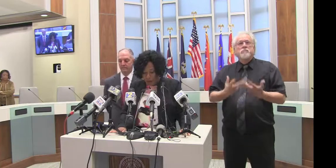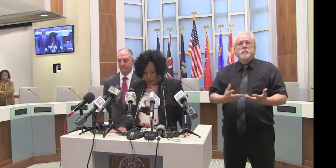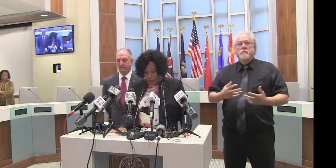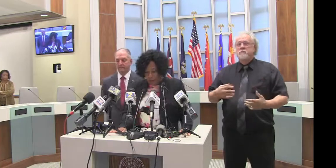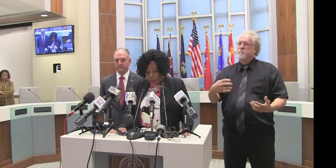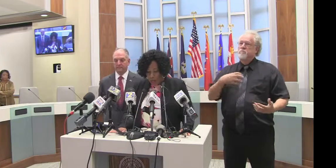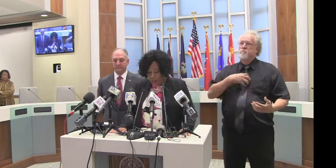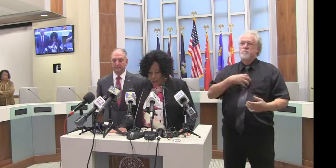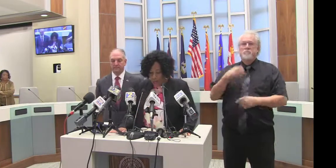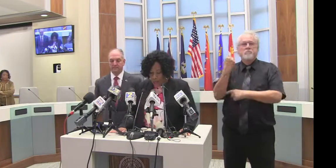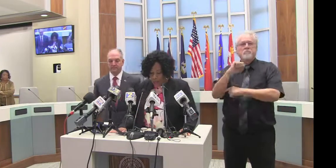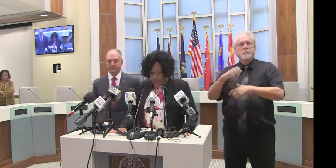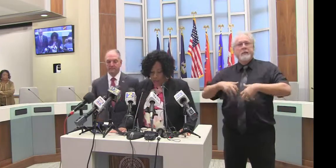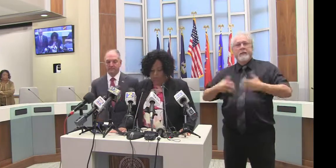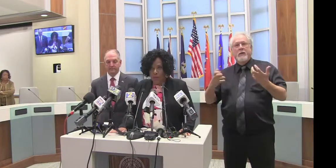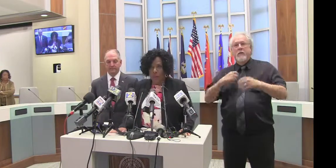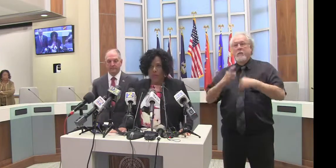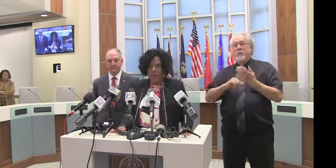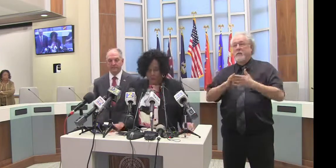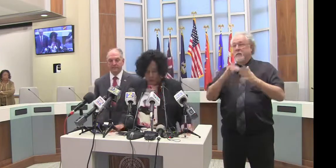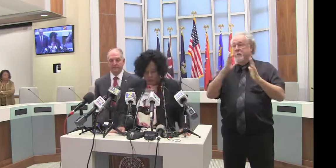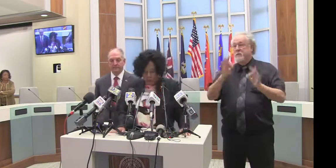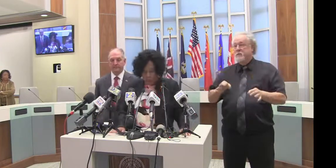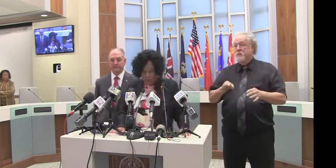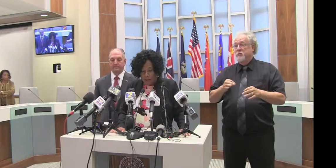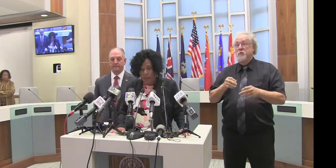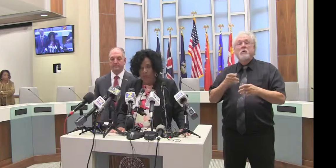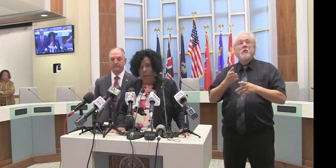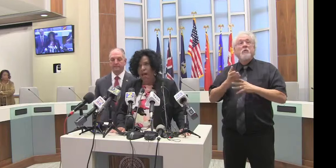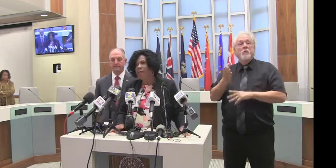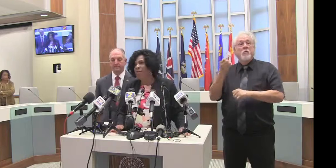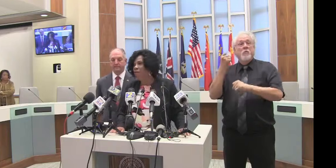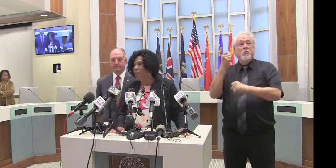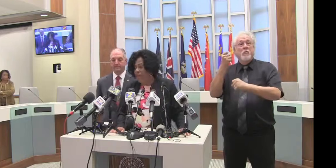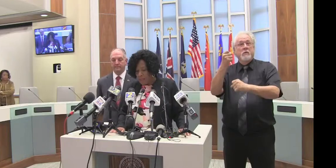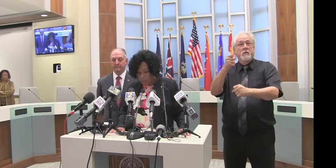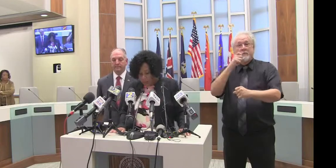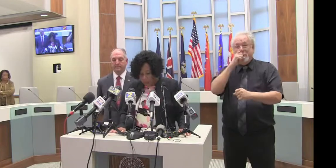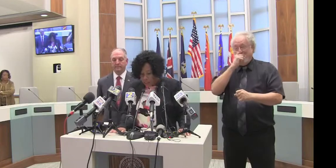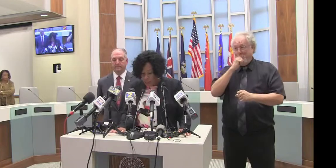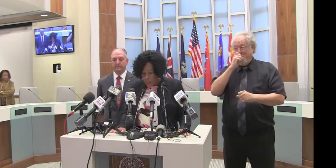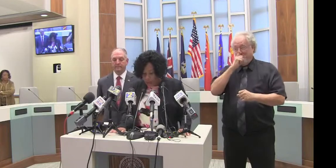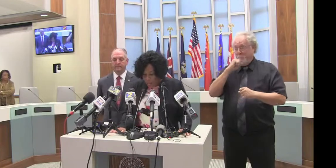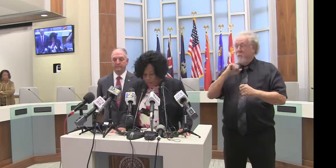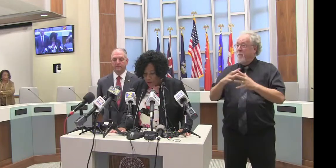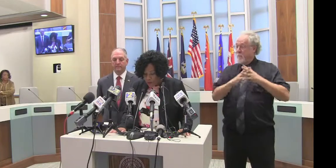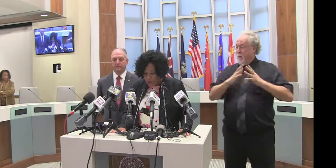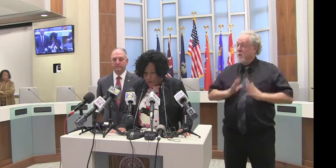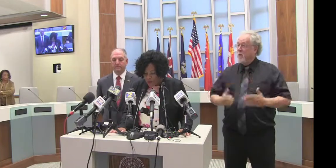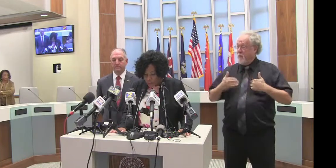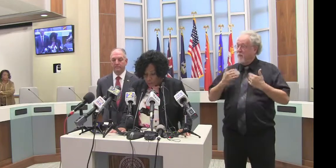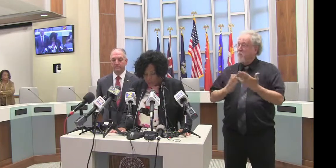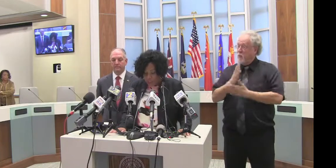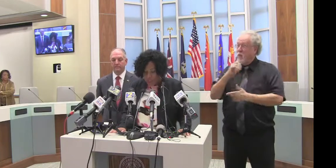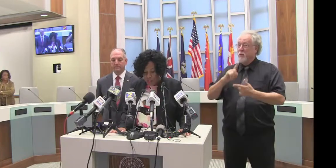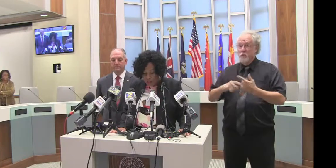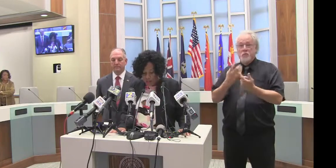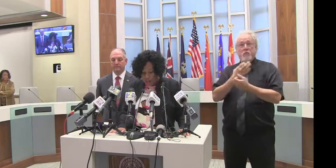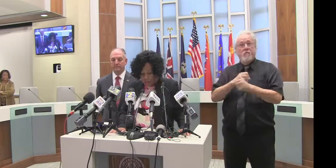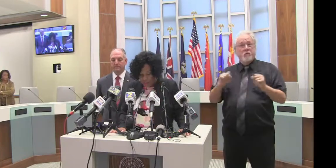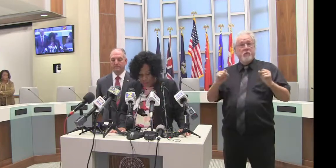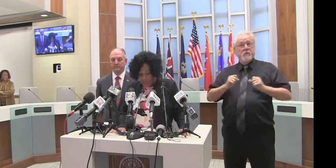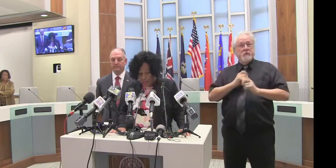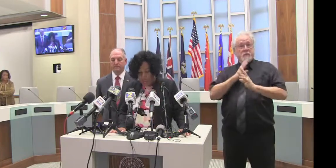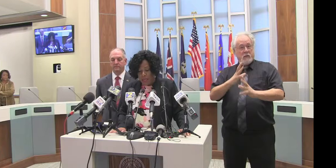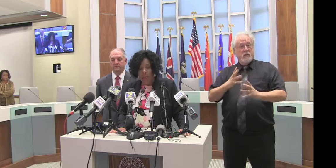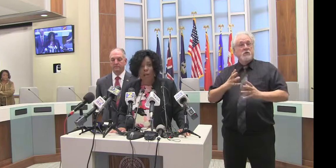and anger about the decision through protests. And certainly as Americans who have the right to free speech and